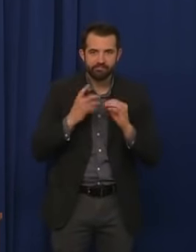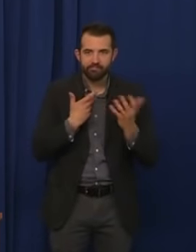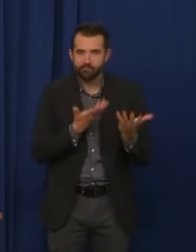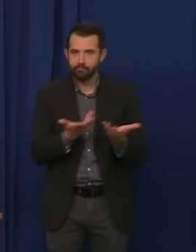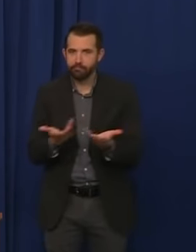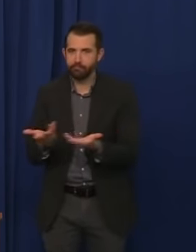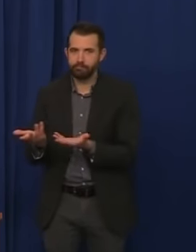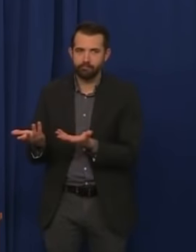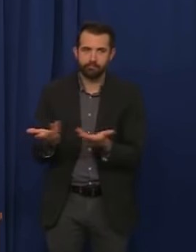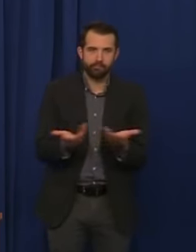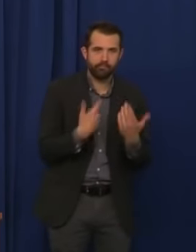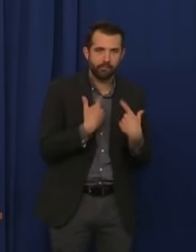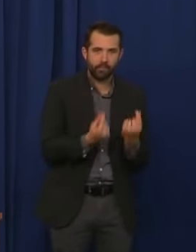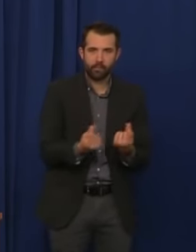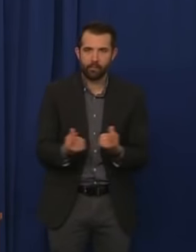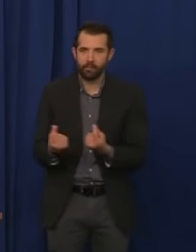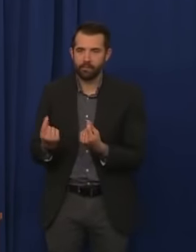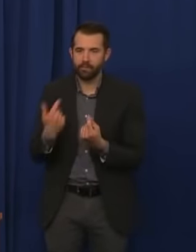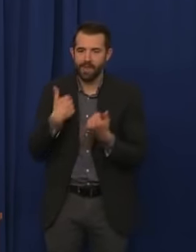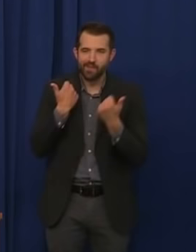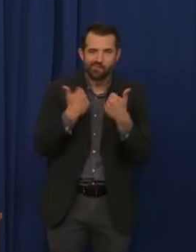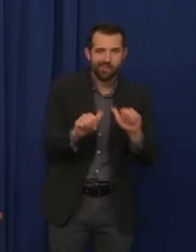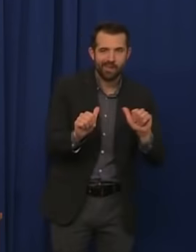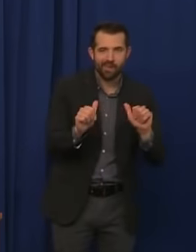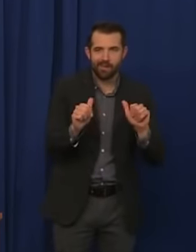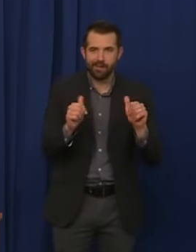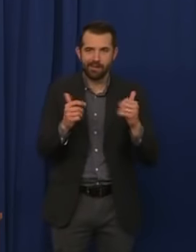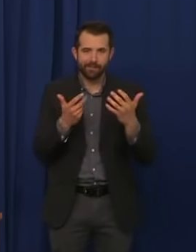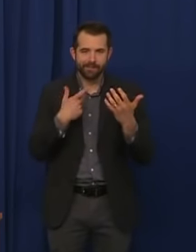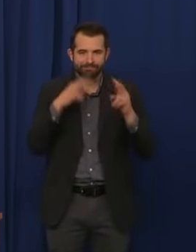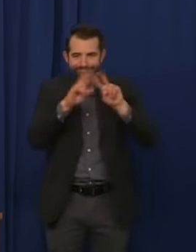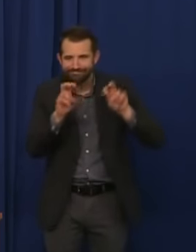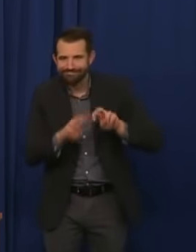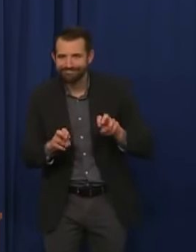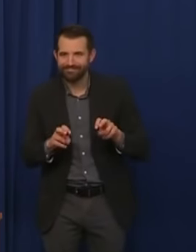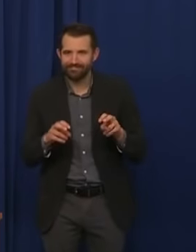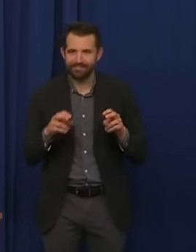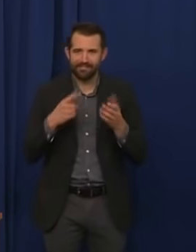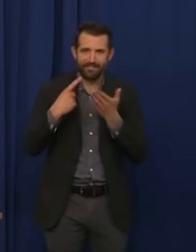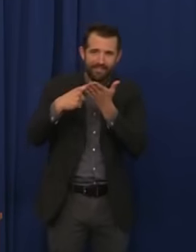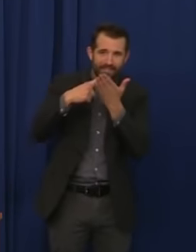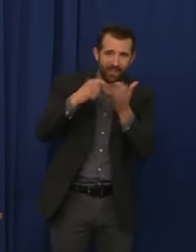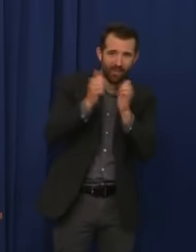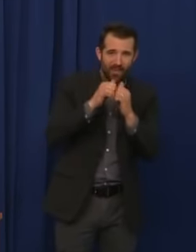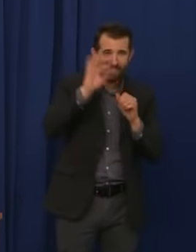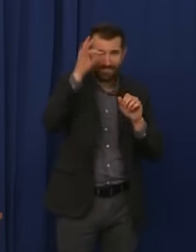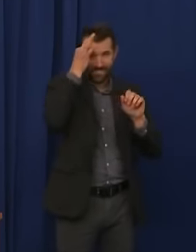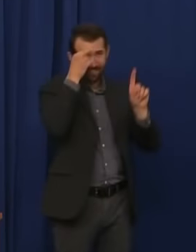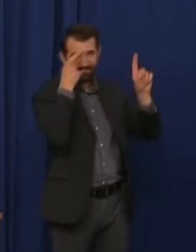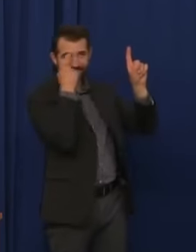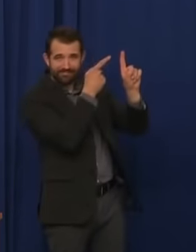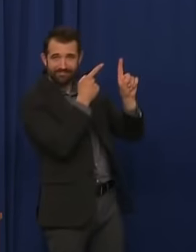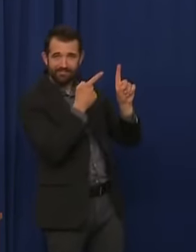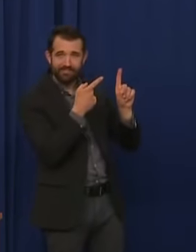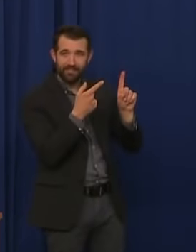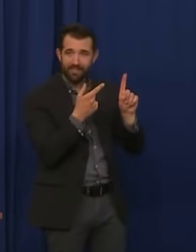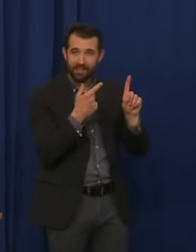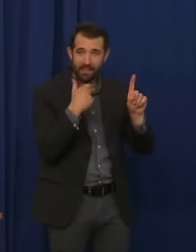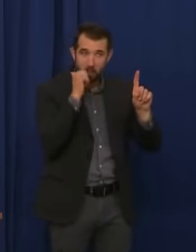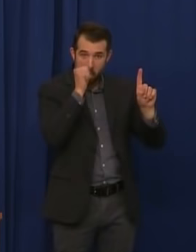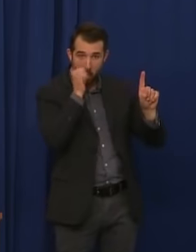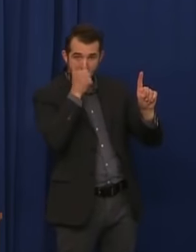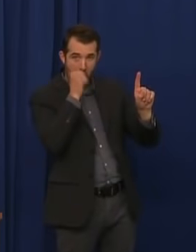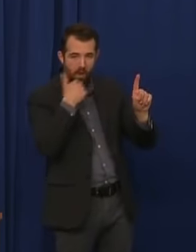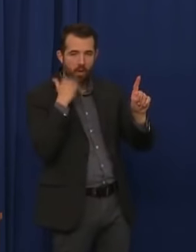And we're trying to assess, I think, with the federal government right now. In fact, there's some kind of webinar tomorrow for all the departments of